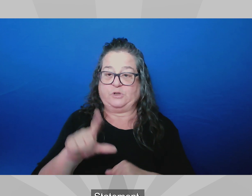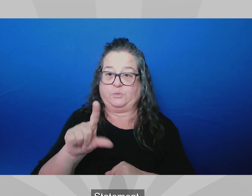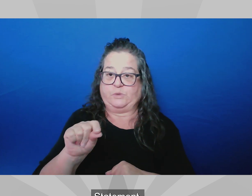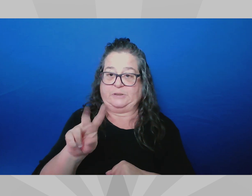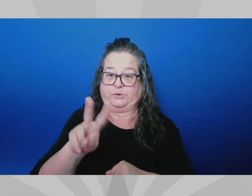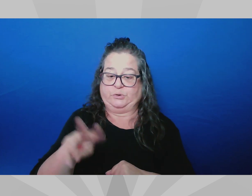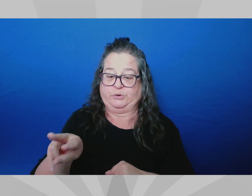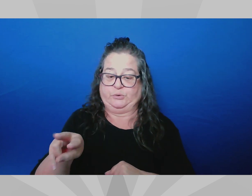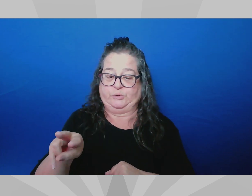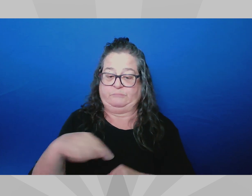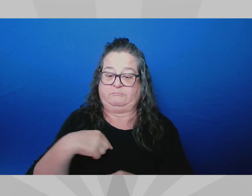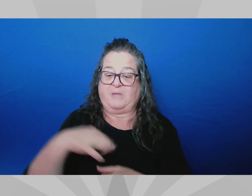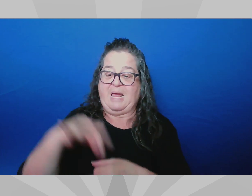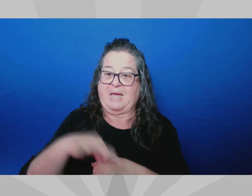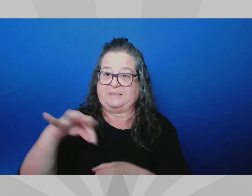Statement.